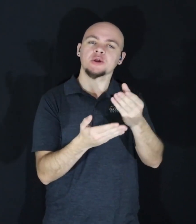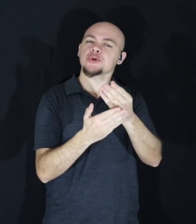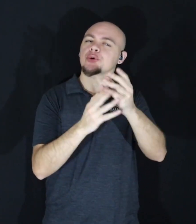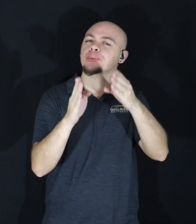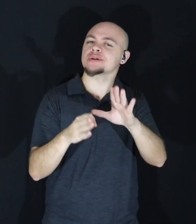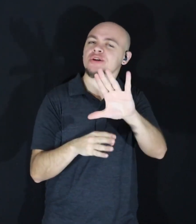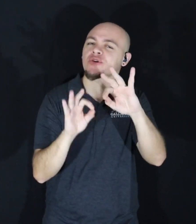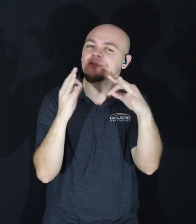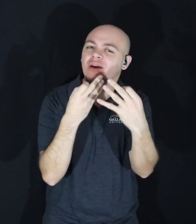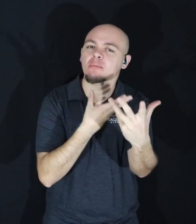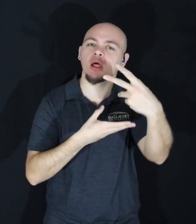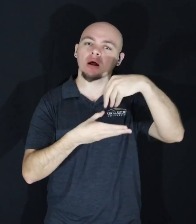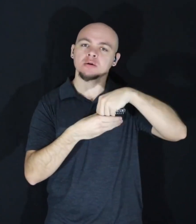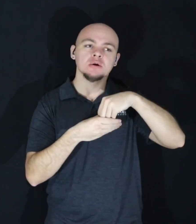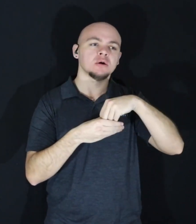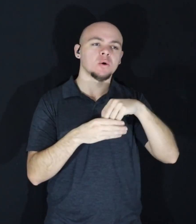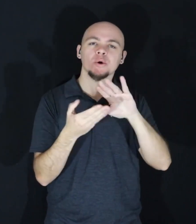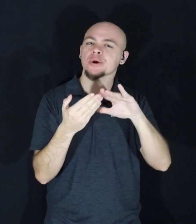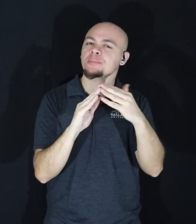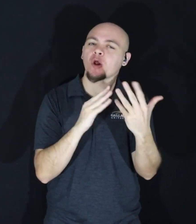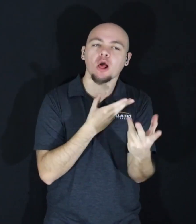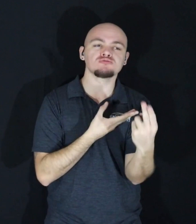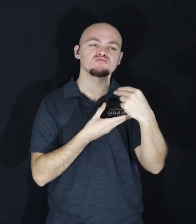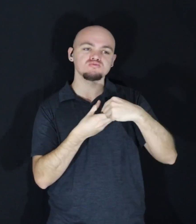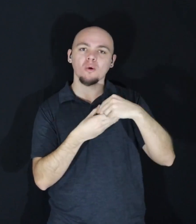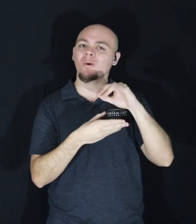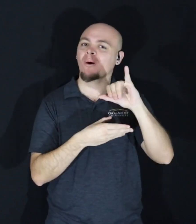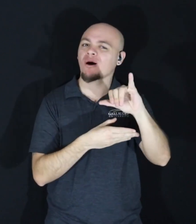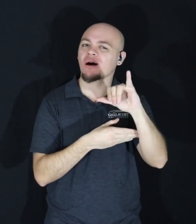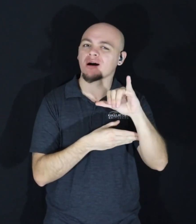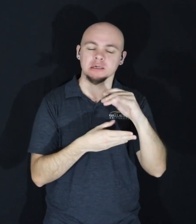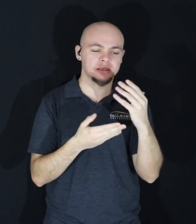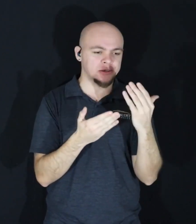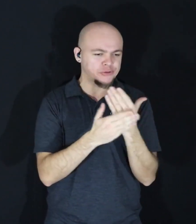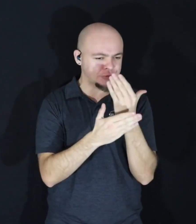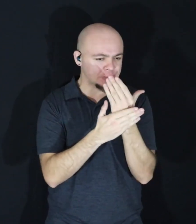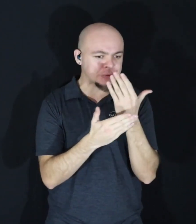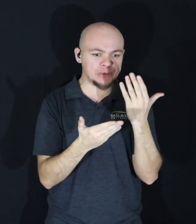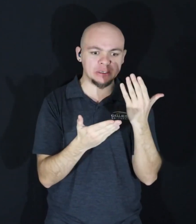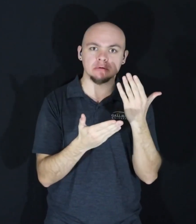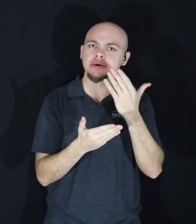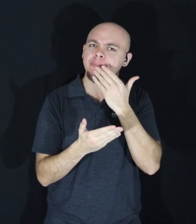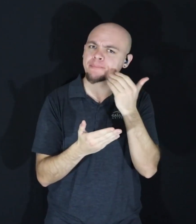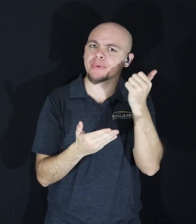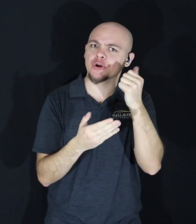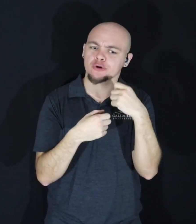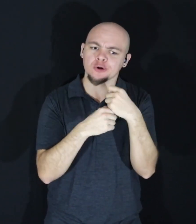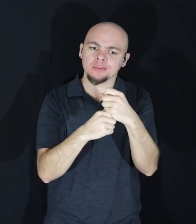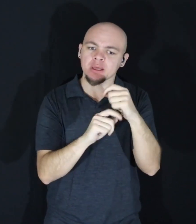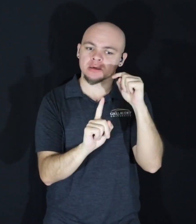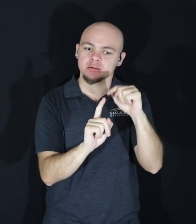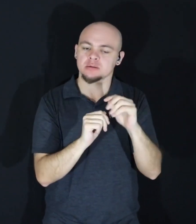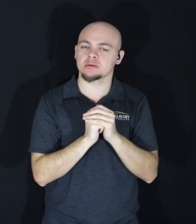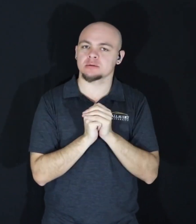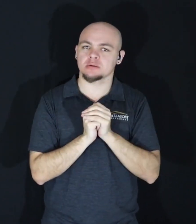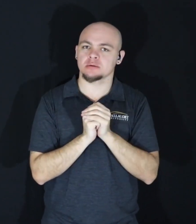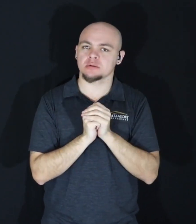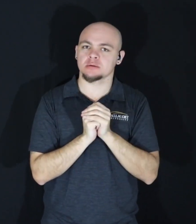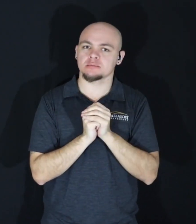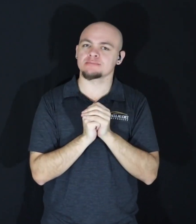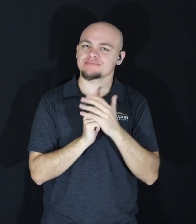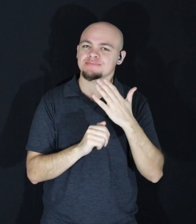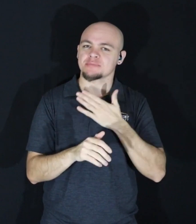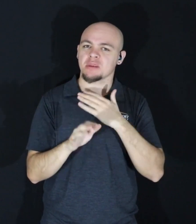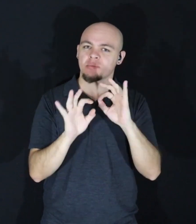family or your community. It creates something new and better. It's likely when my family